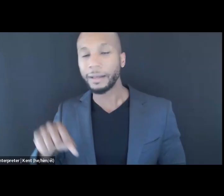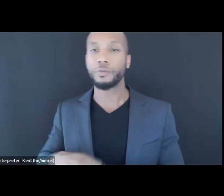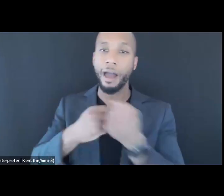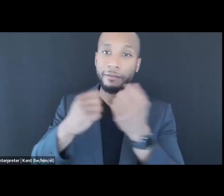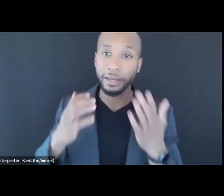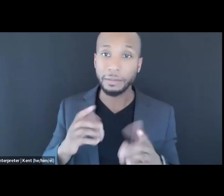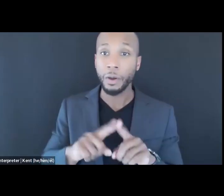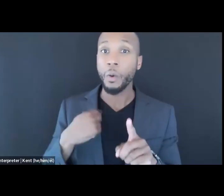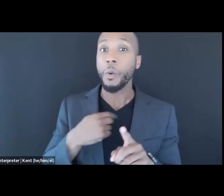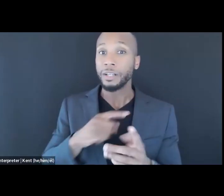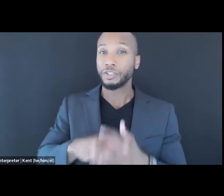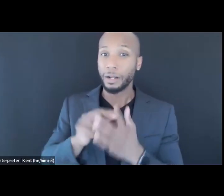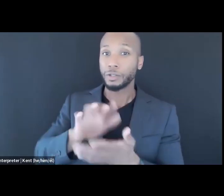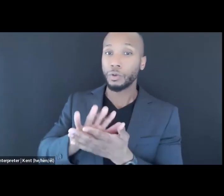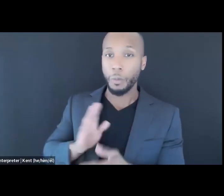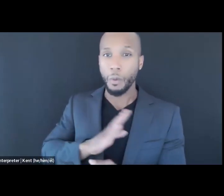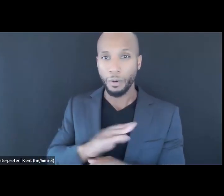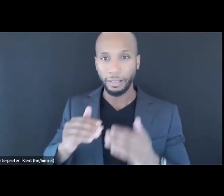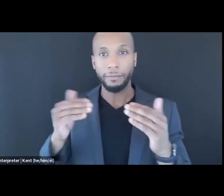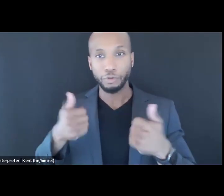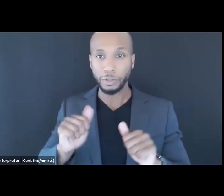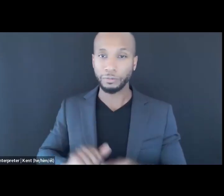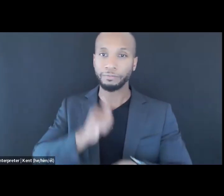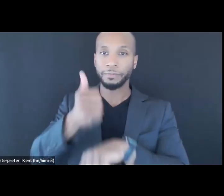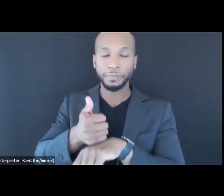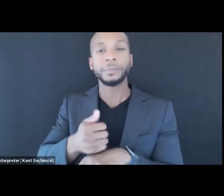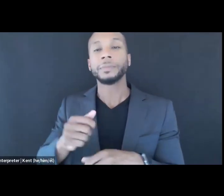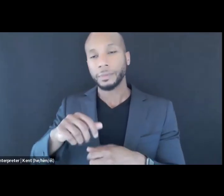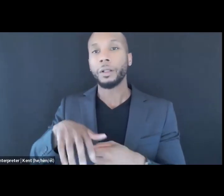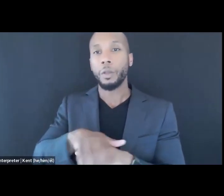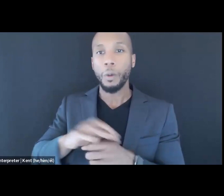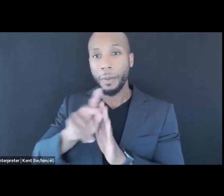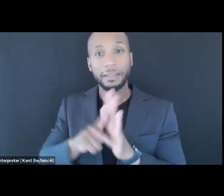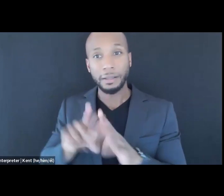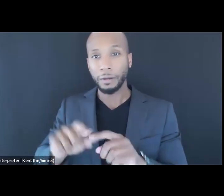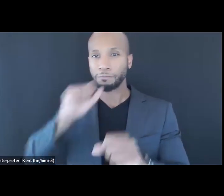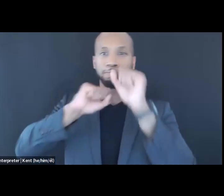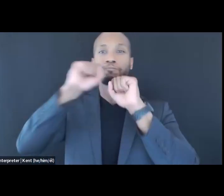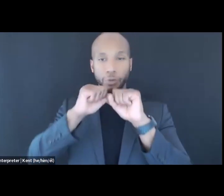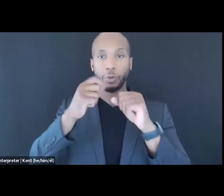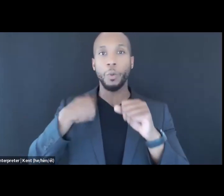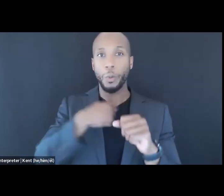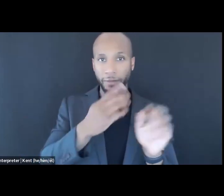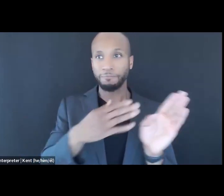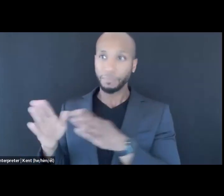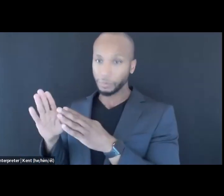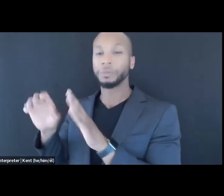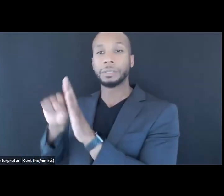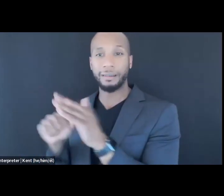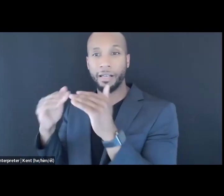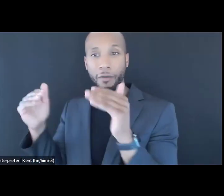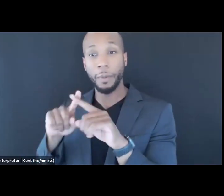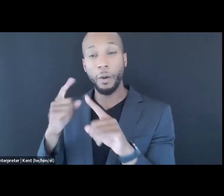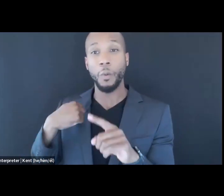emphasize, especially because we started at the school board level trying to get local policy, and that hit roadblocks, so we went to the state level with it. Um,